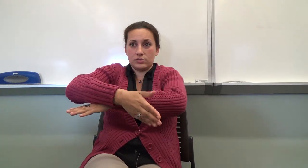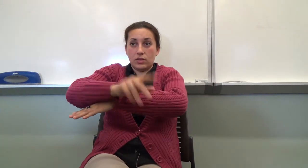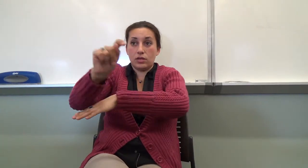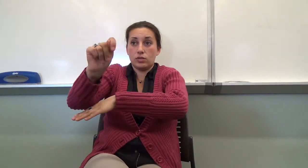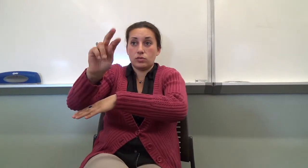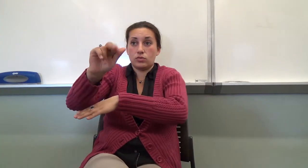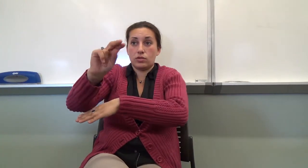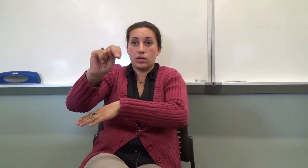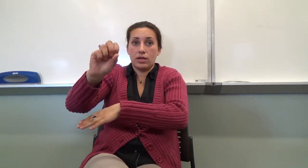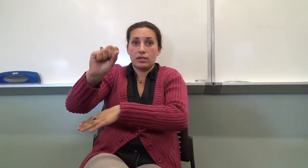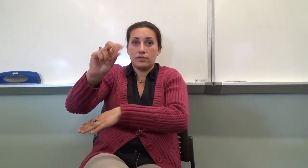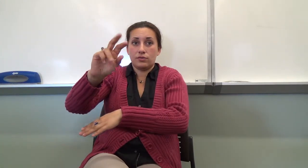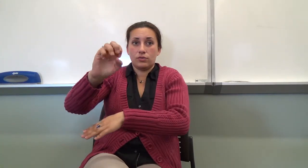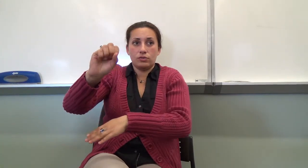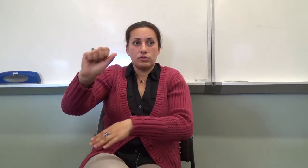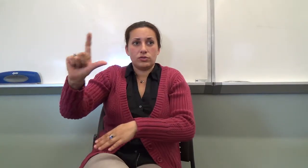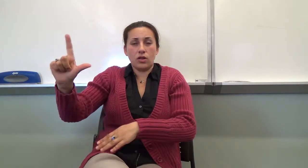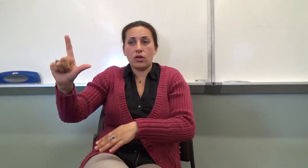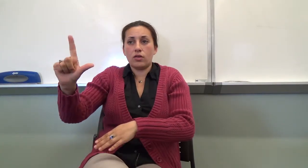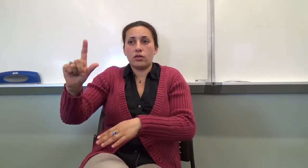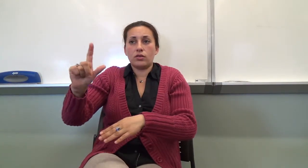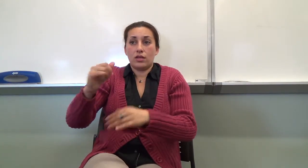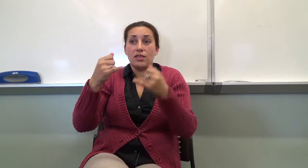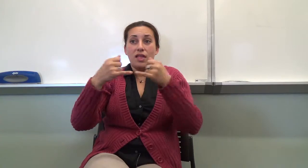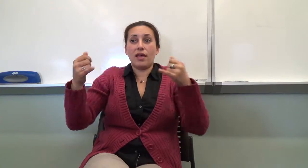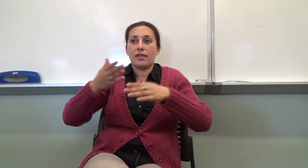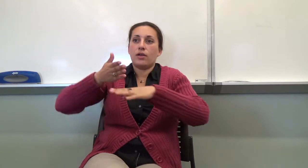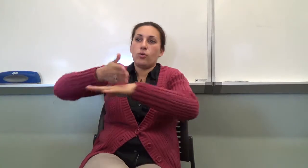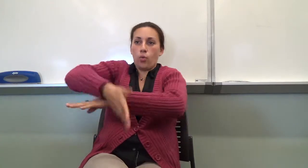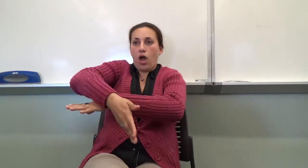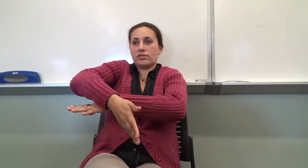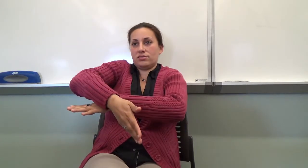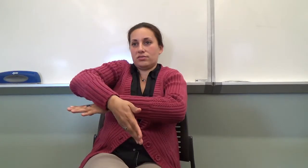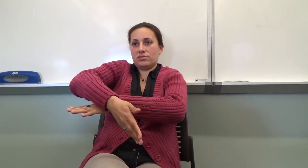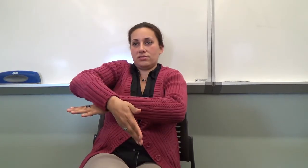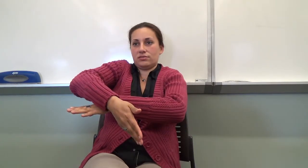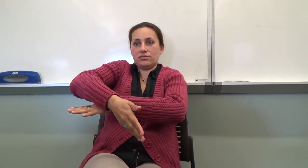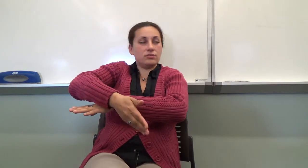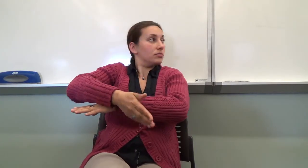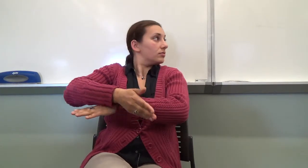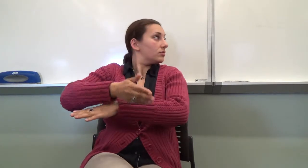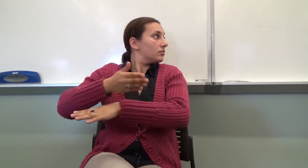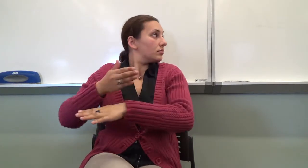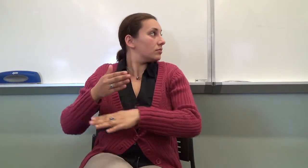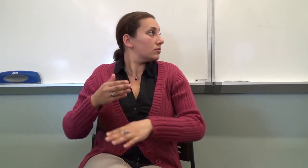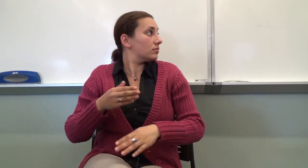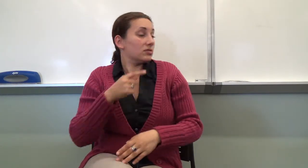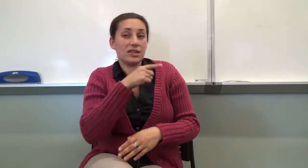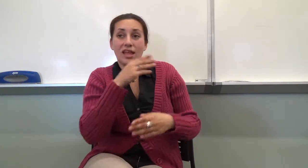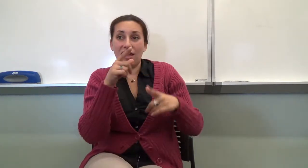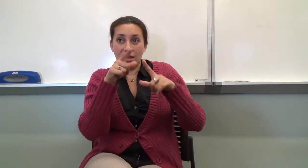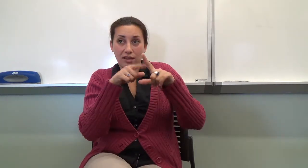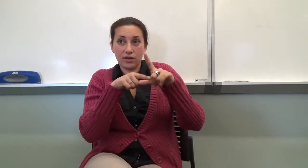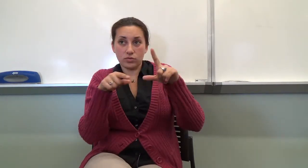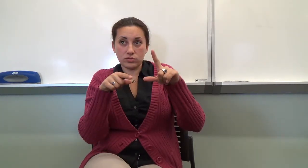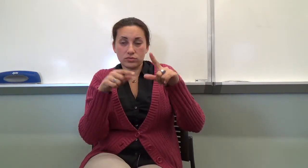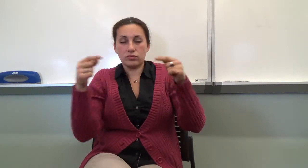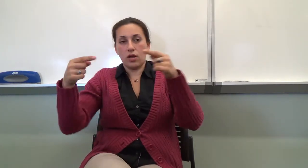you're talking about alternate sides of the transversal. So these angles are going to be on opposite sides of the